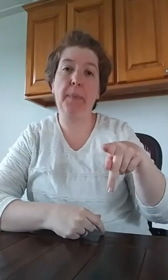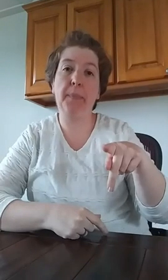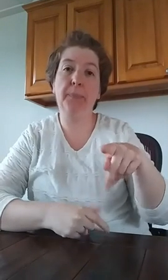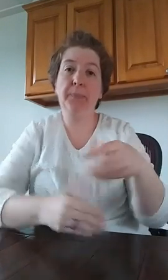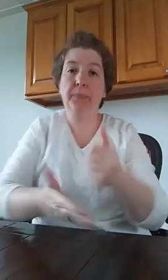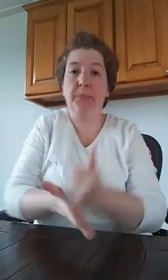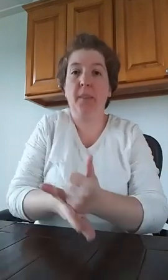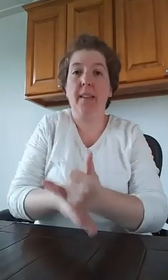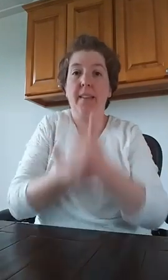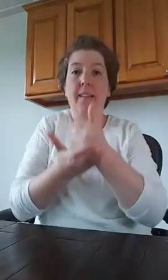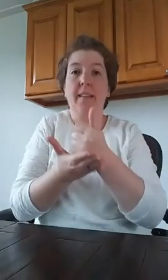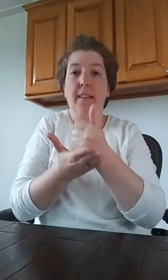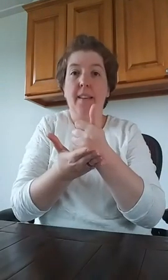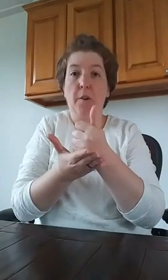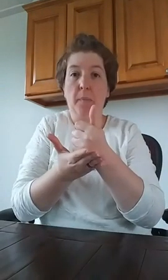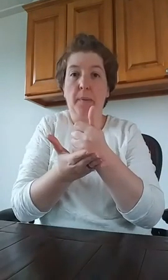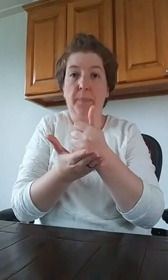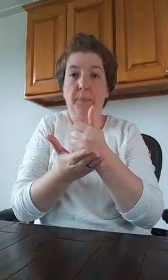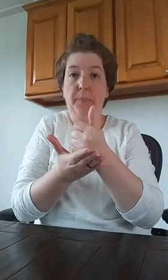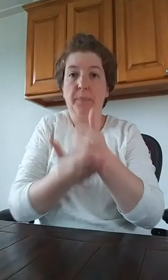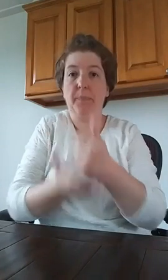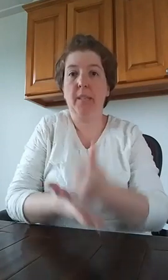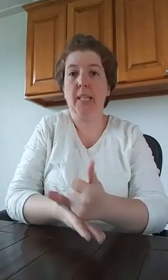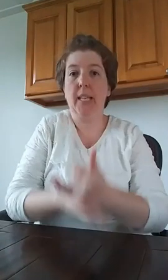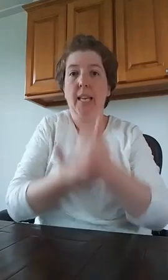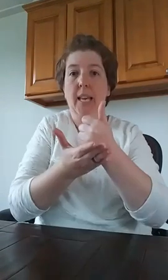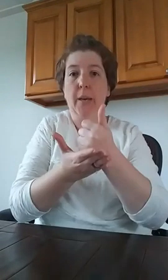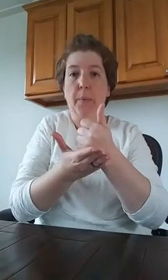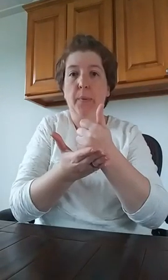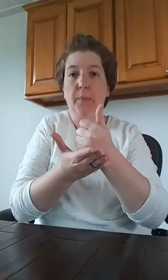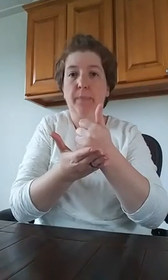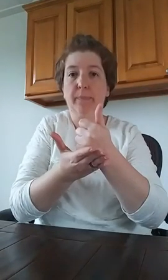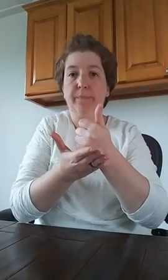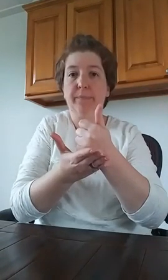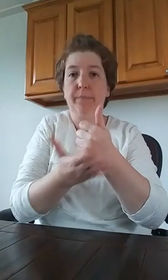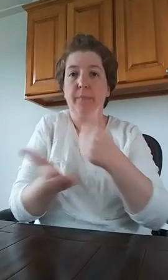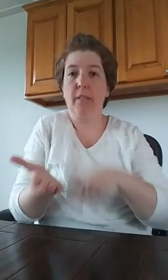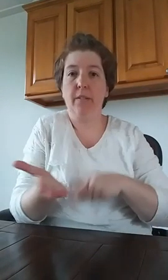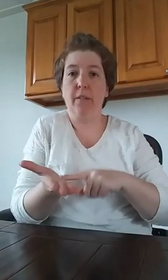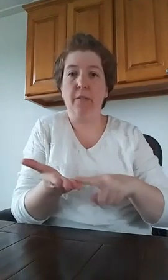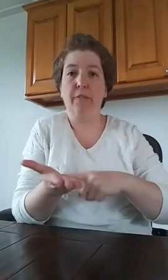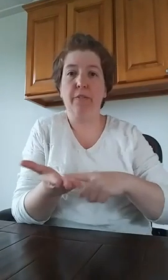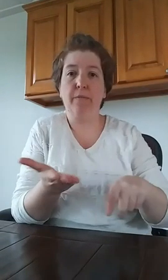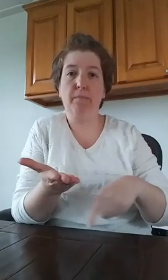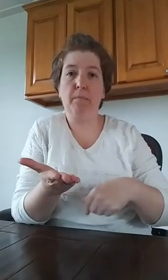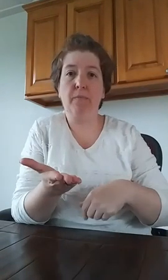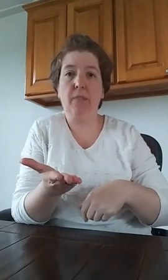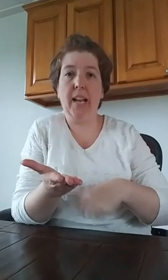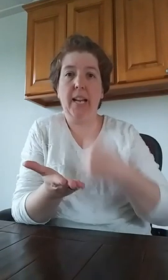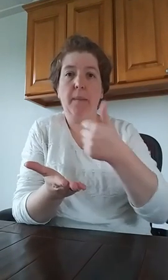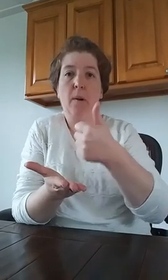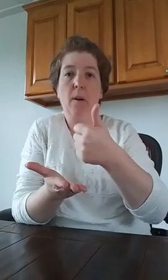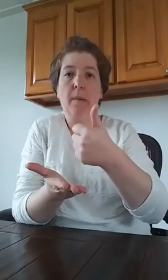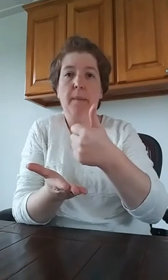help help so flat hand palm up